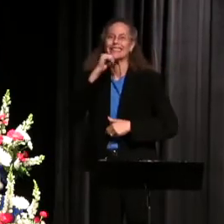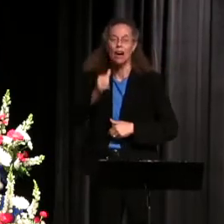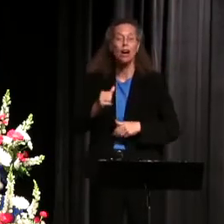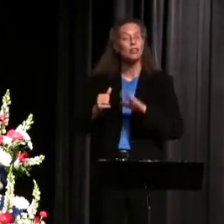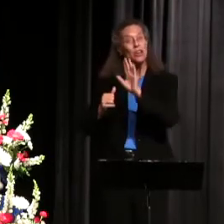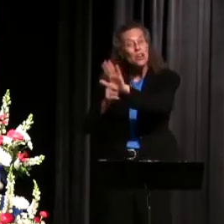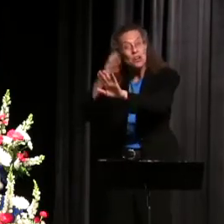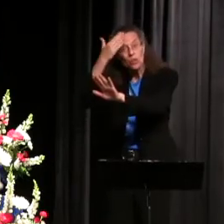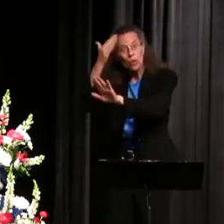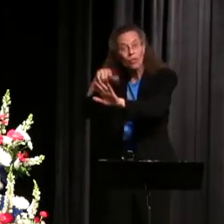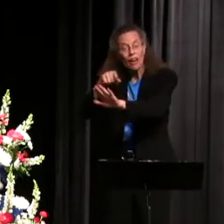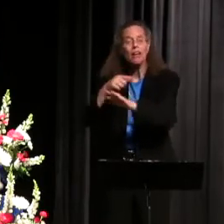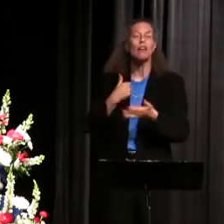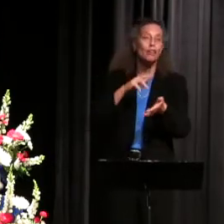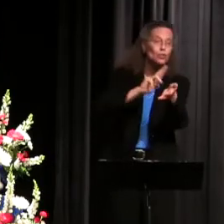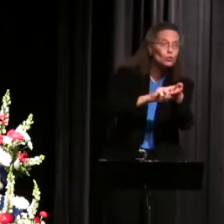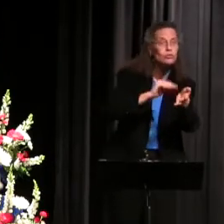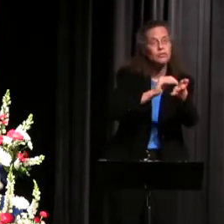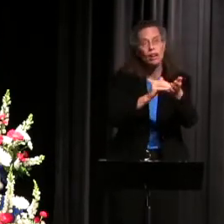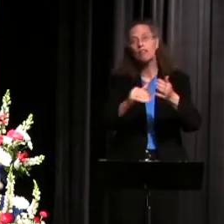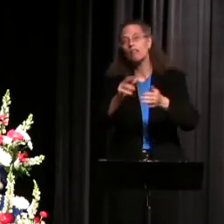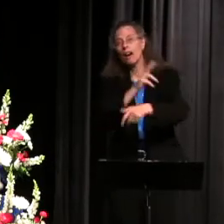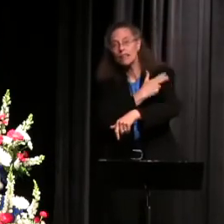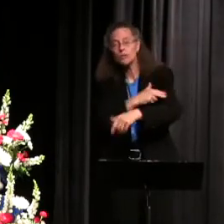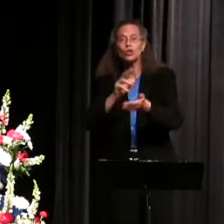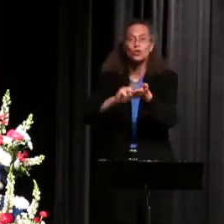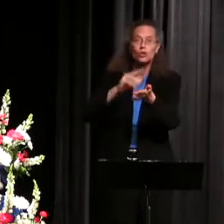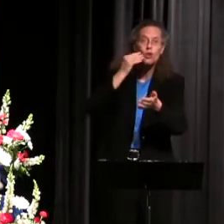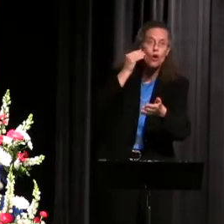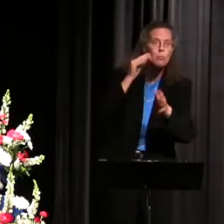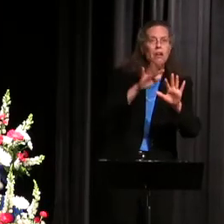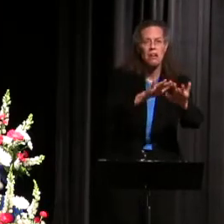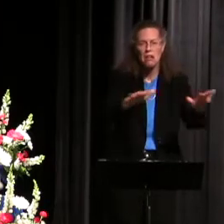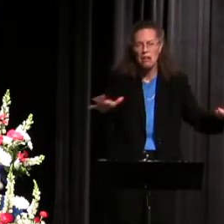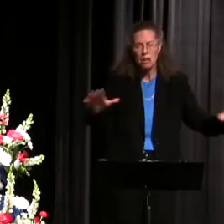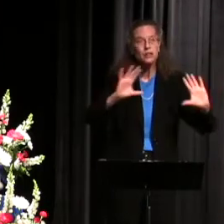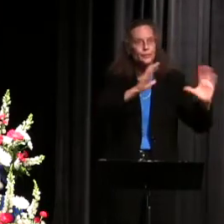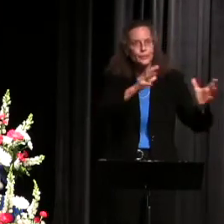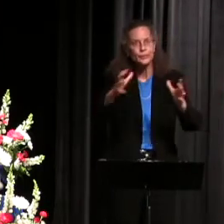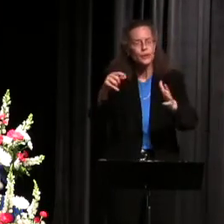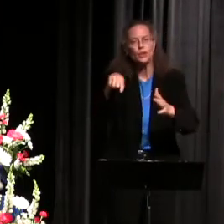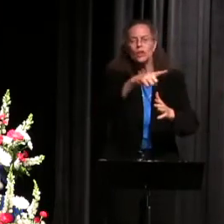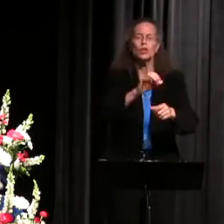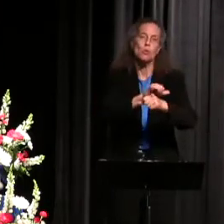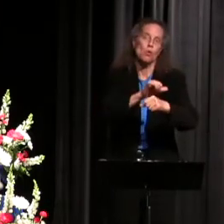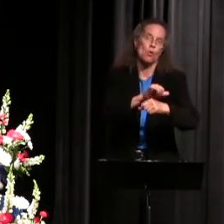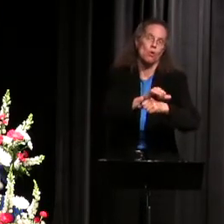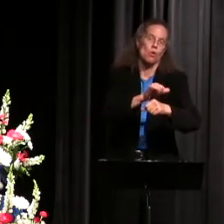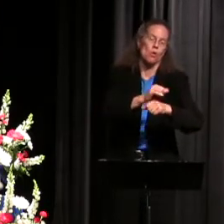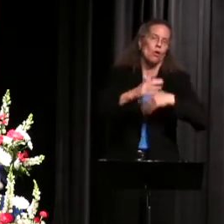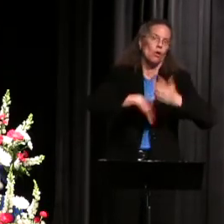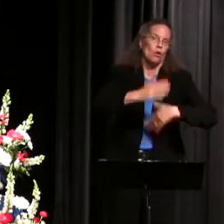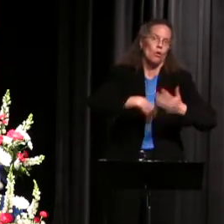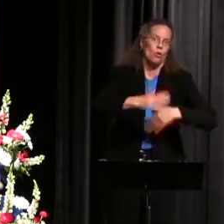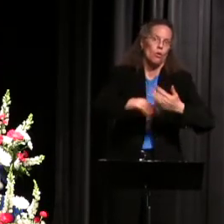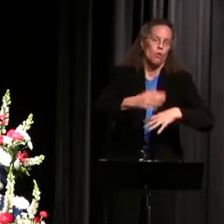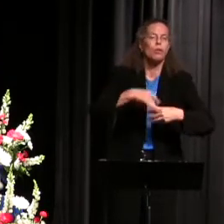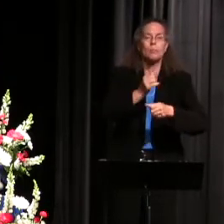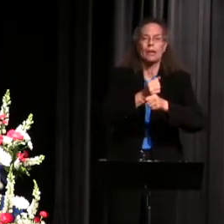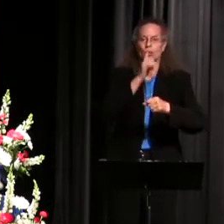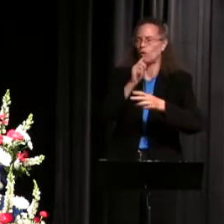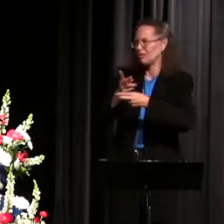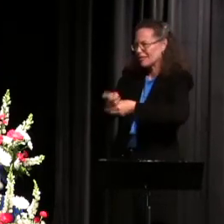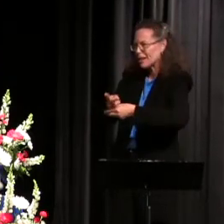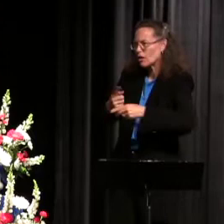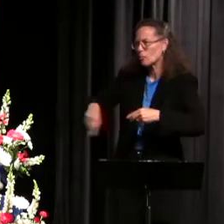Nurses, doctors, hospitals, nursing homes, and so many more were working nonstop in order to take care of those